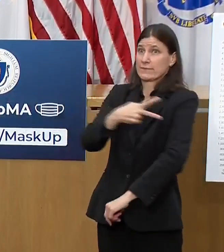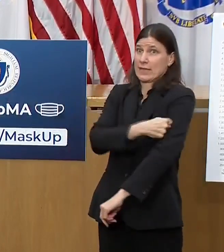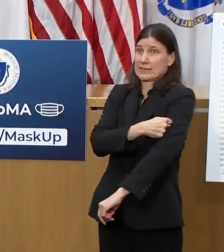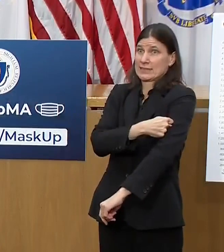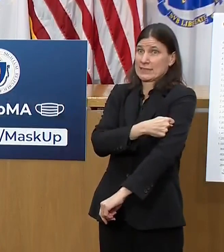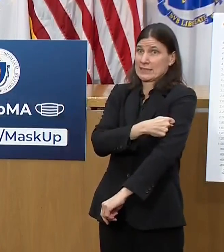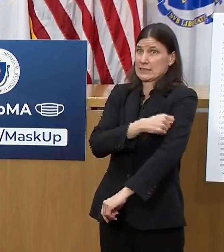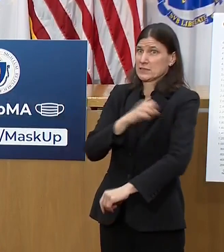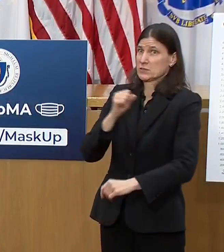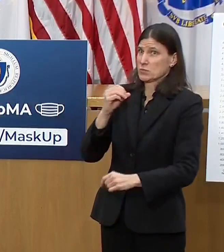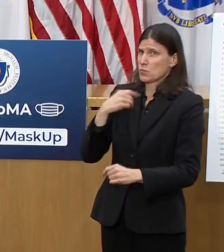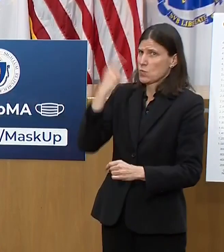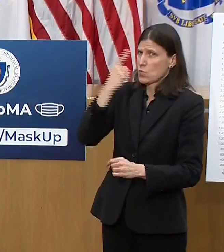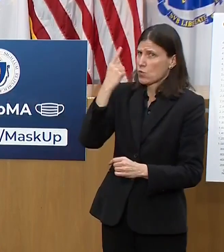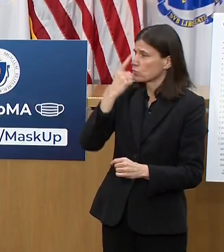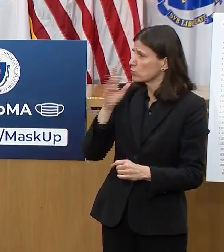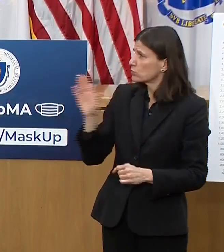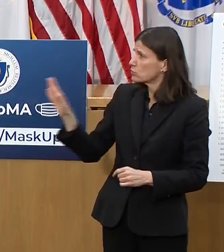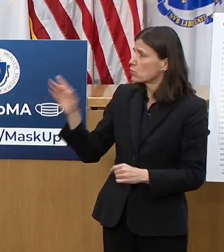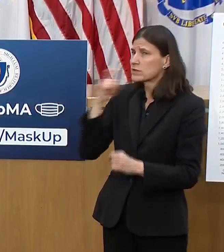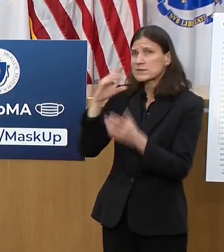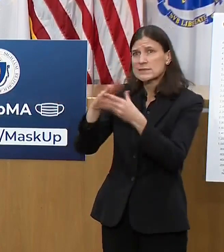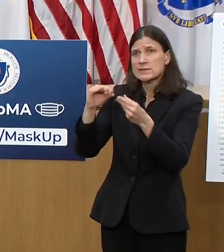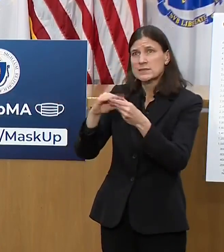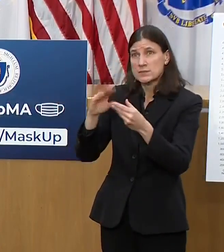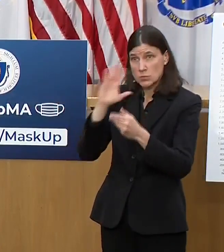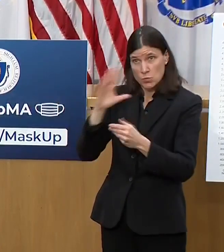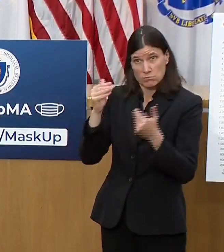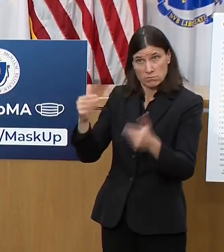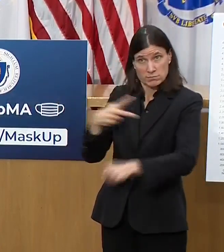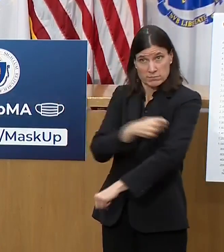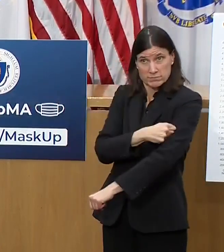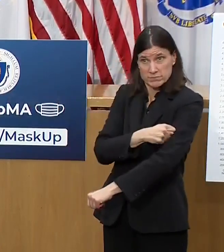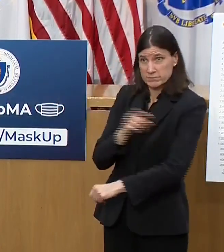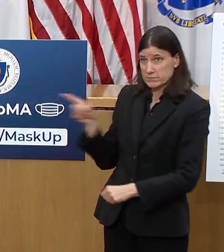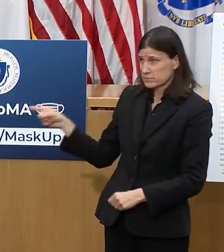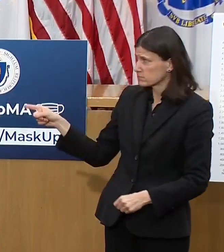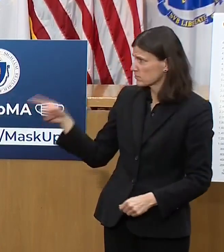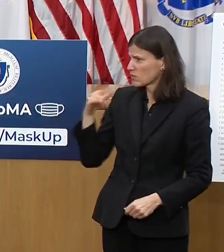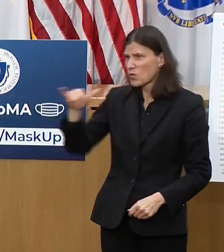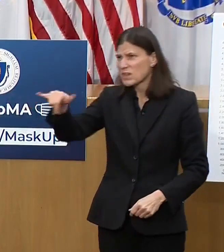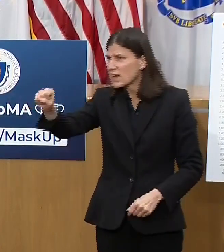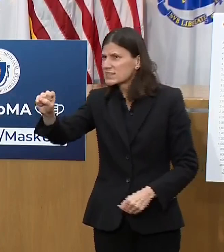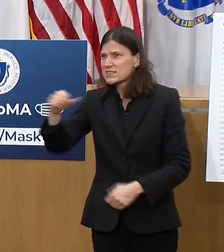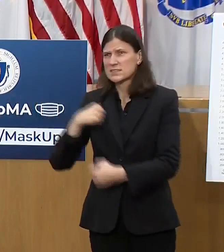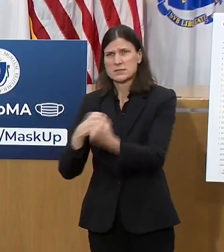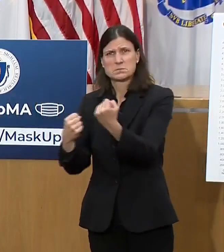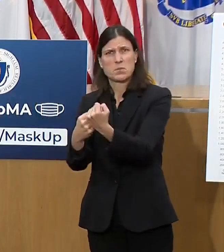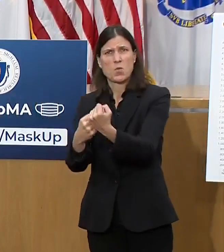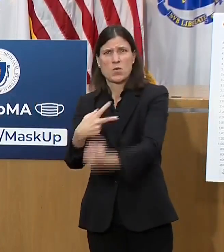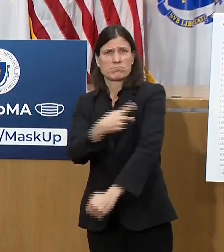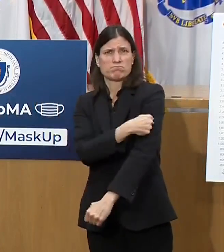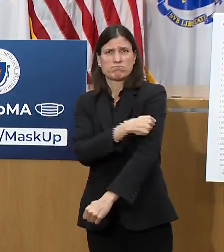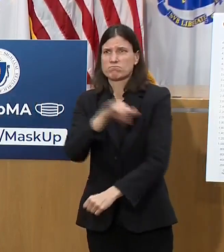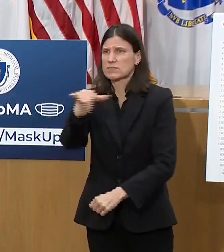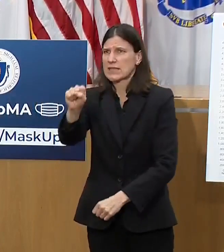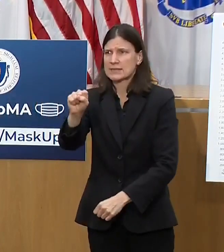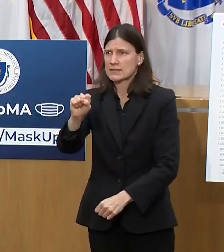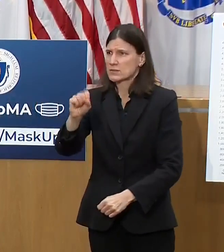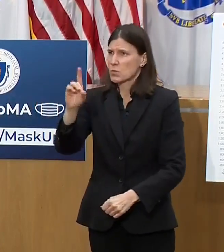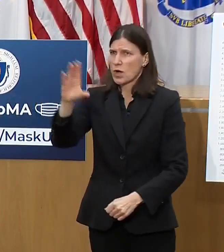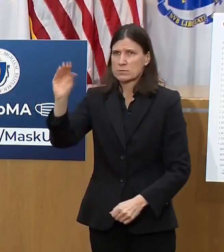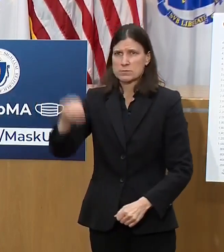message would you give them from a personal level? Personally, I do feel safe taking the vaccine. When I look at Dr.